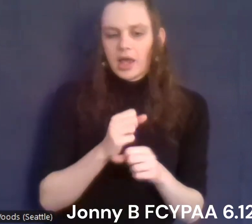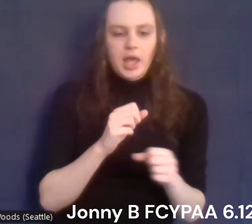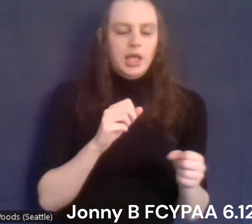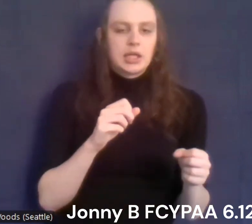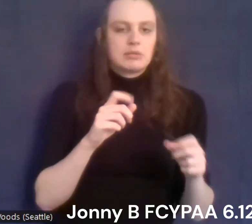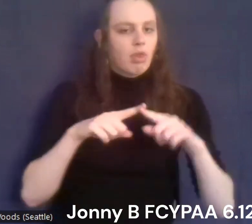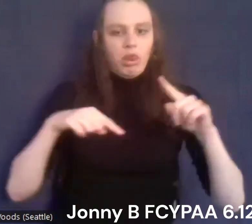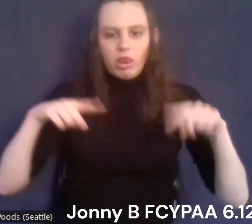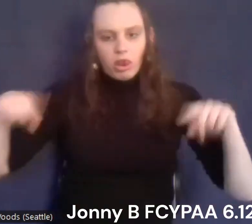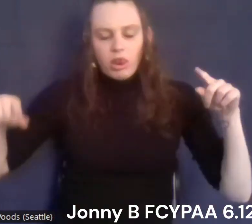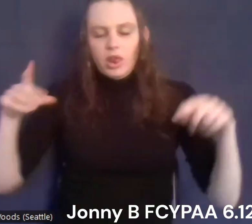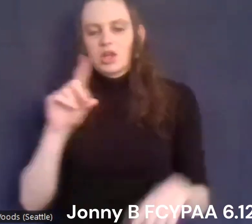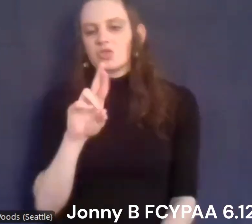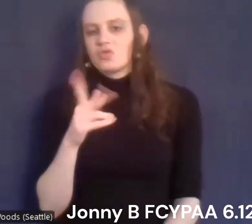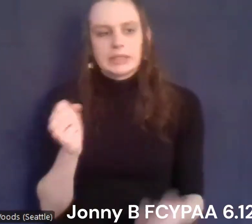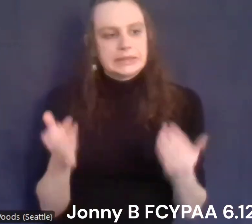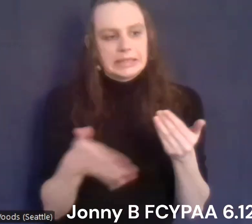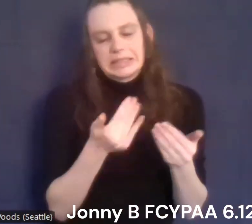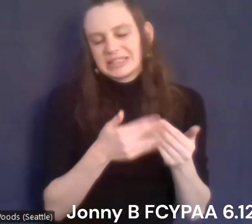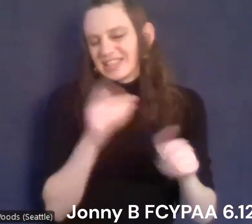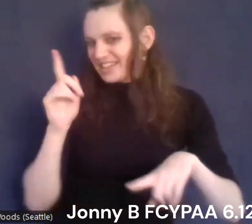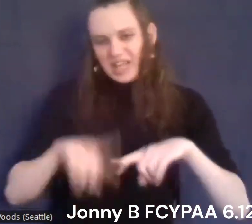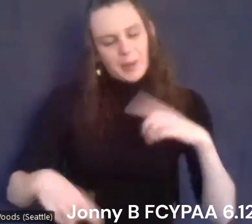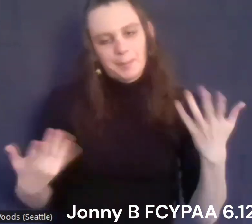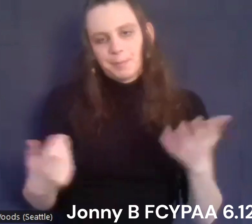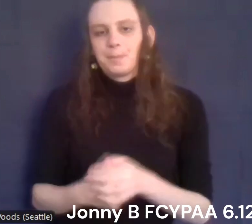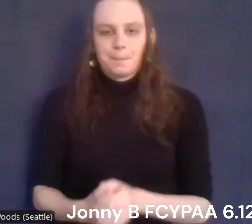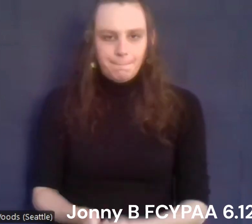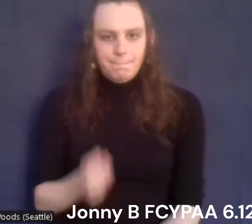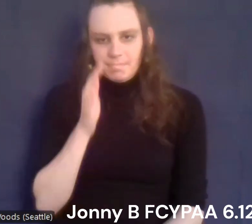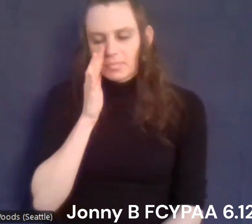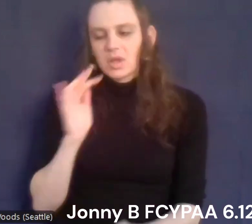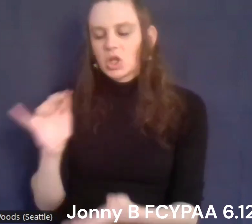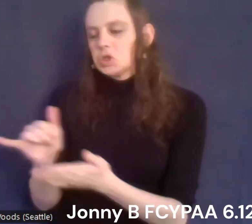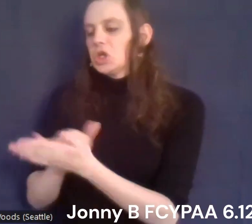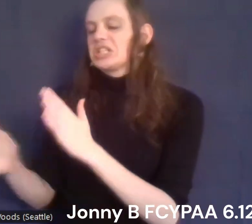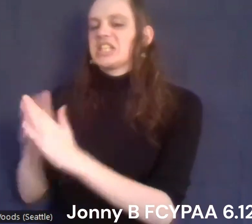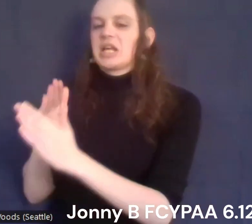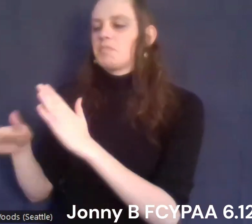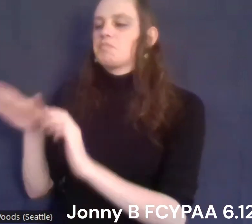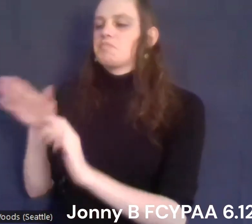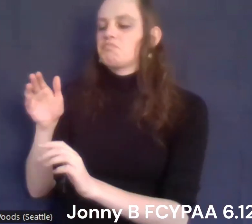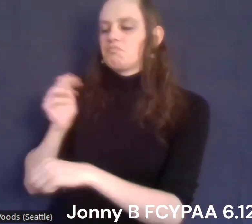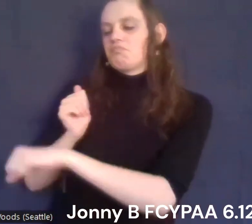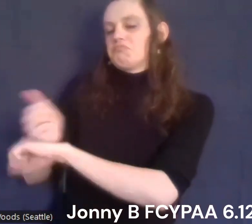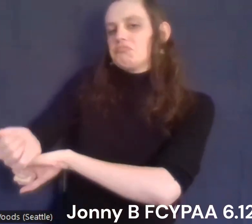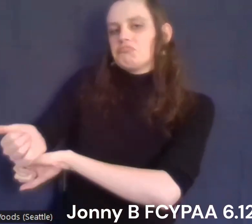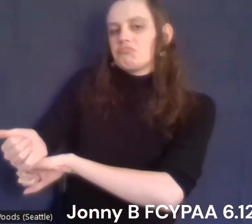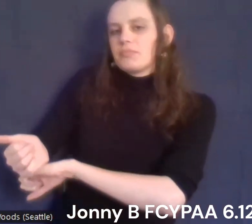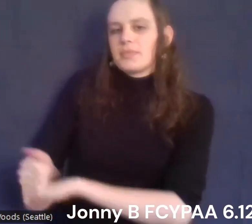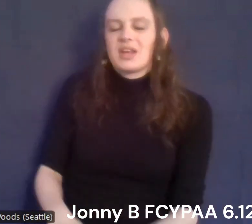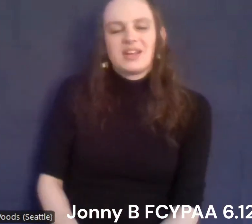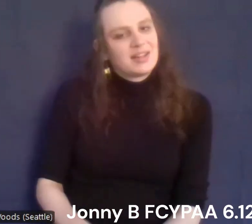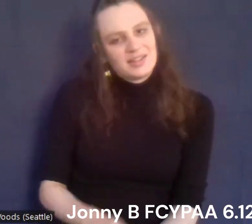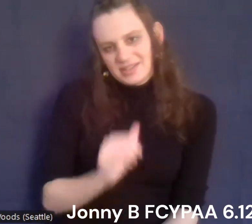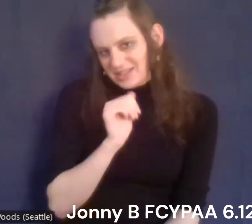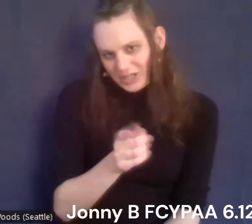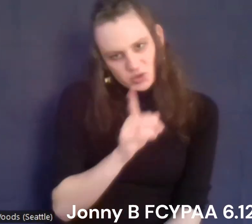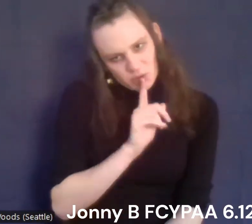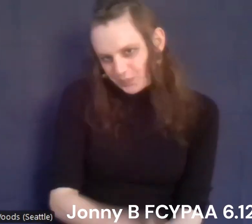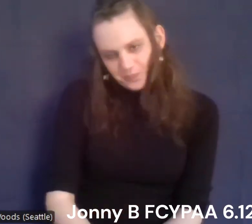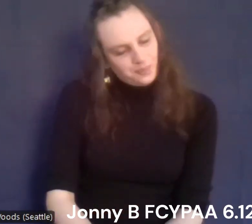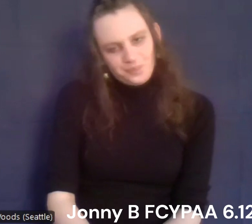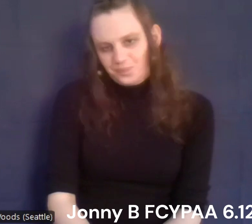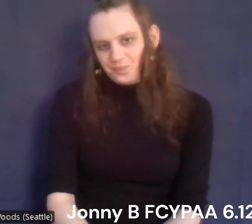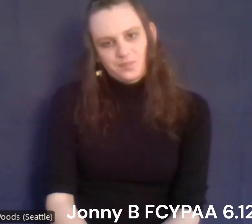yeah, it was just it was the city, it was New York City's fault. Yeah, it wasn't.